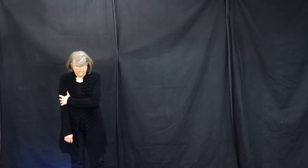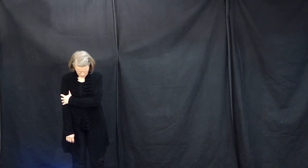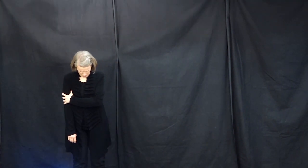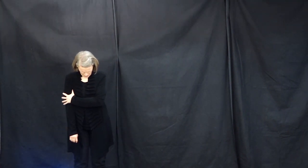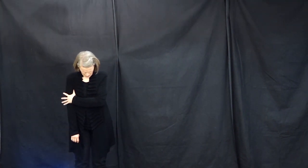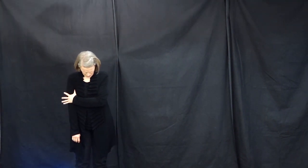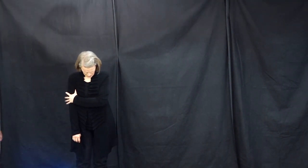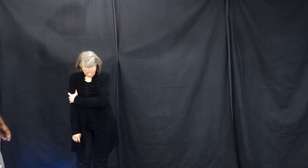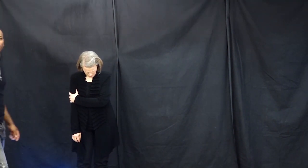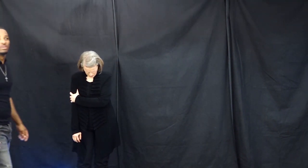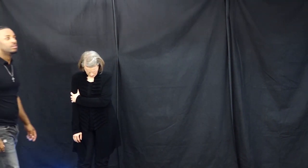Stay